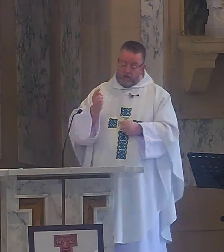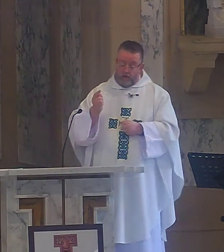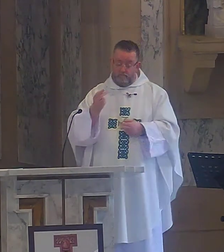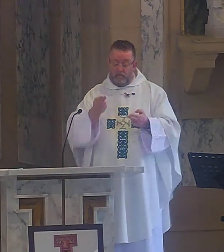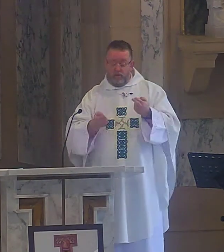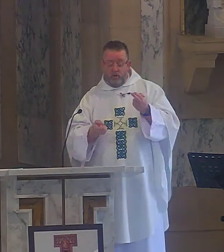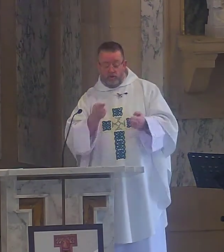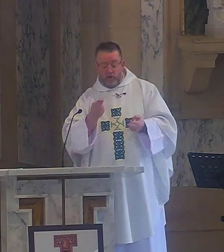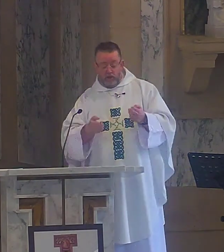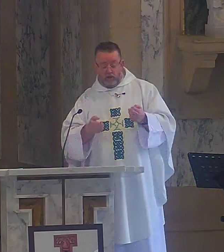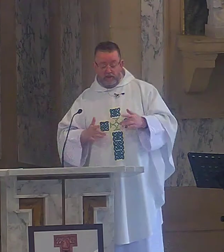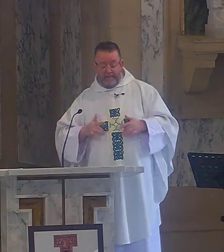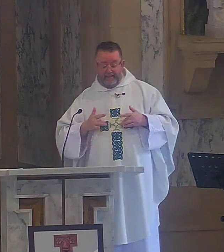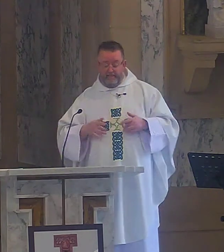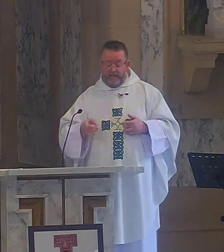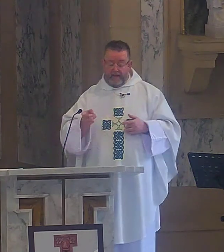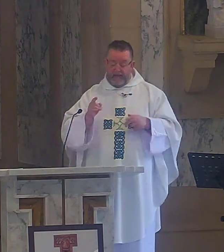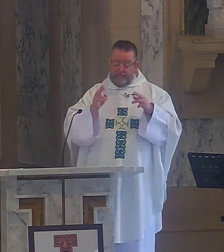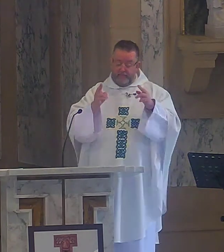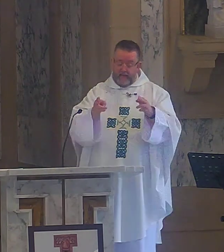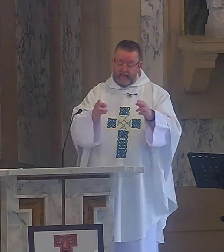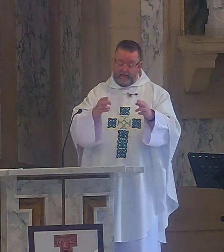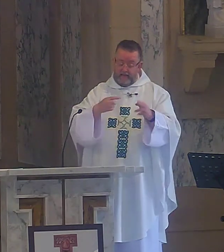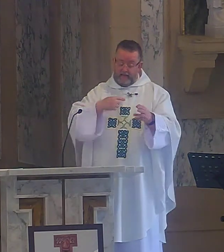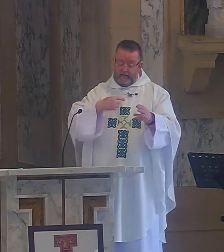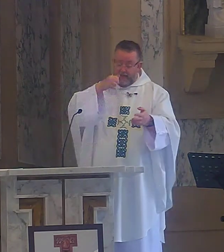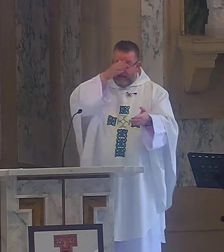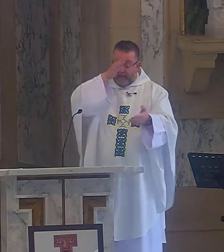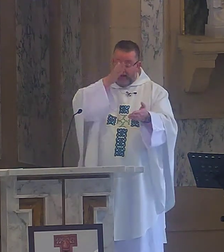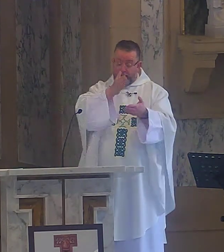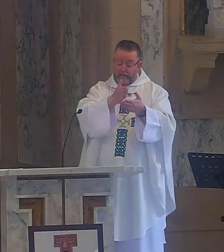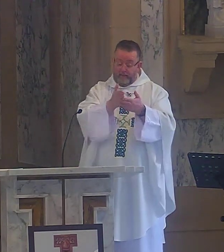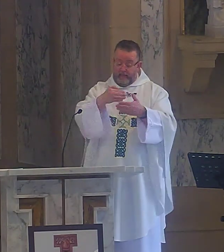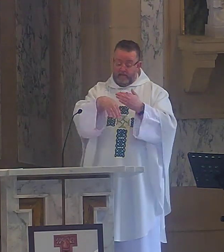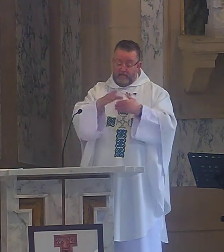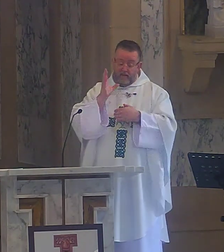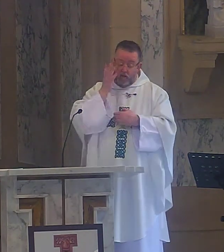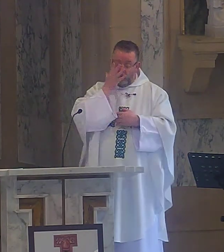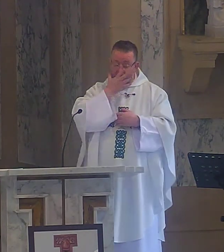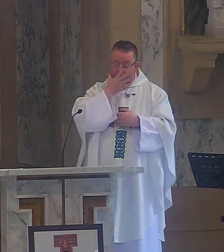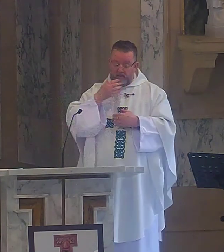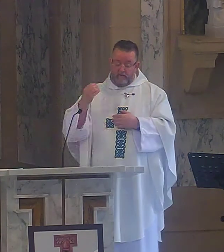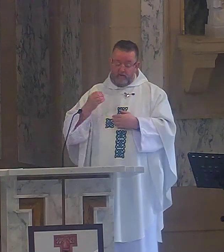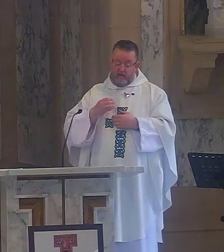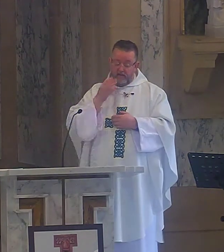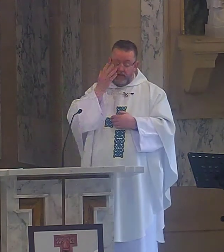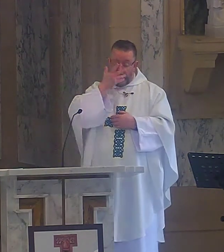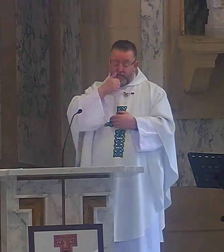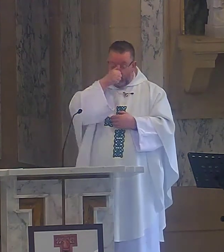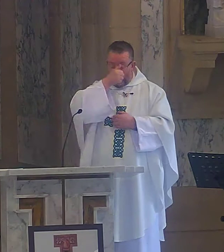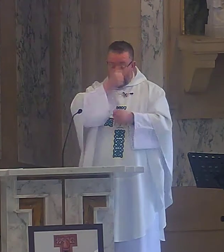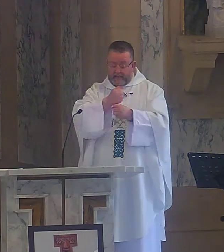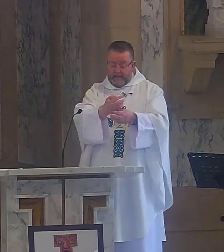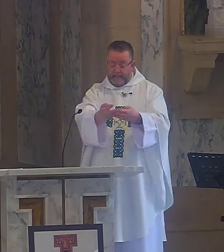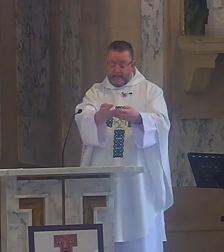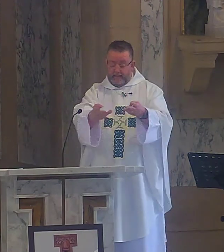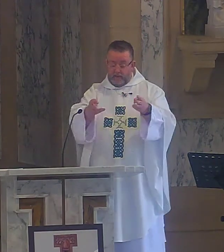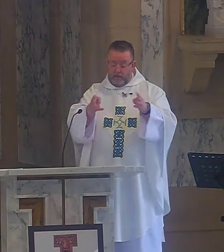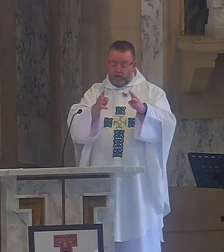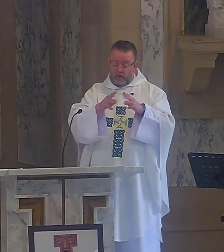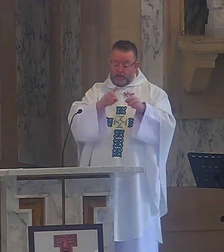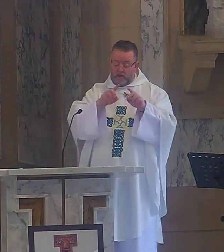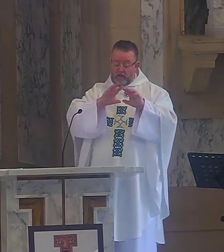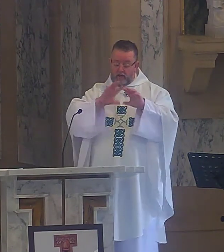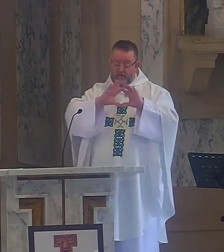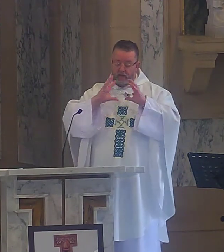come to judge the living and the dead. I believe in the Holy Spirit, the Holy Catholic